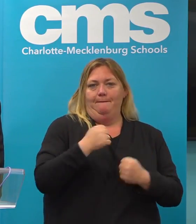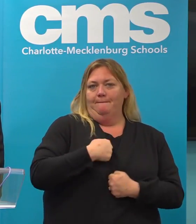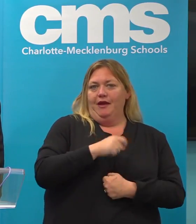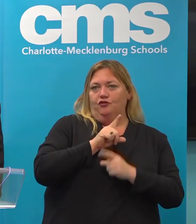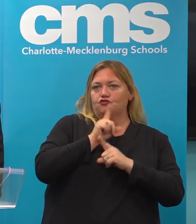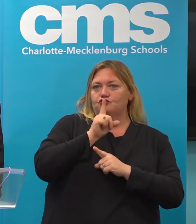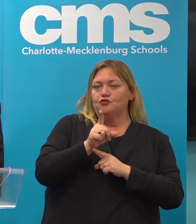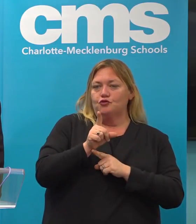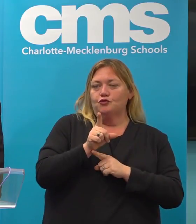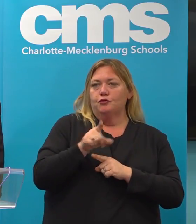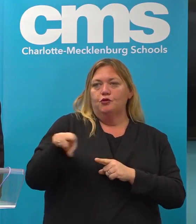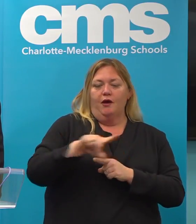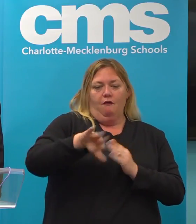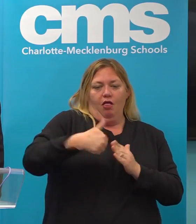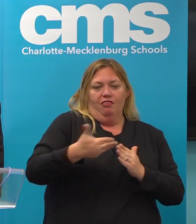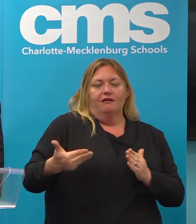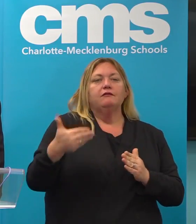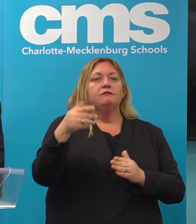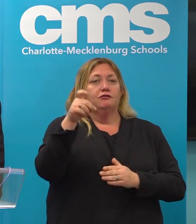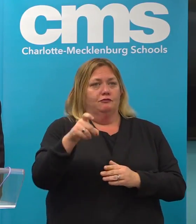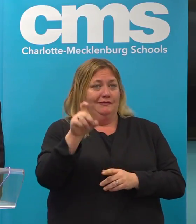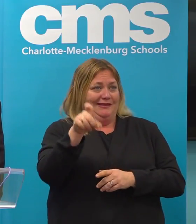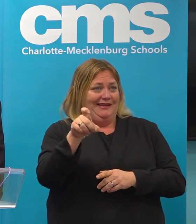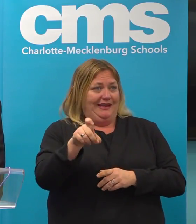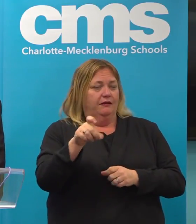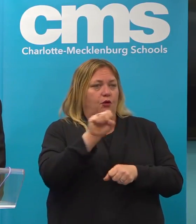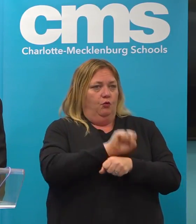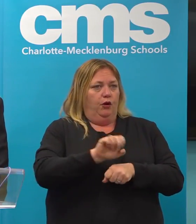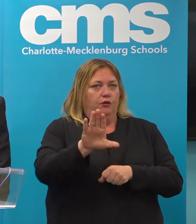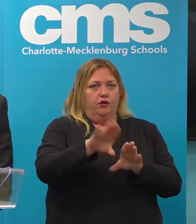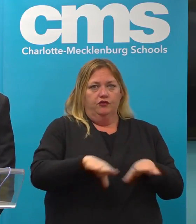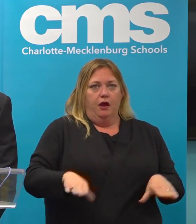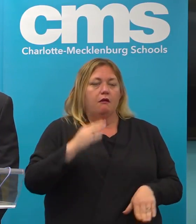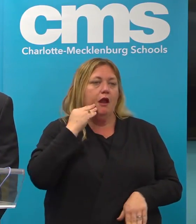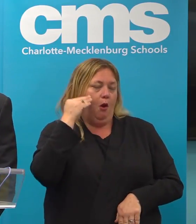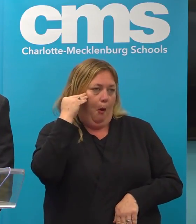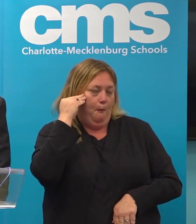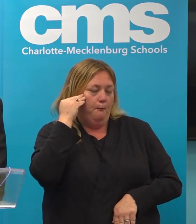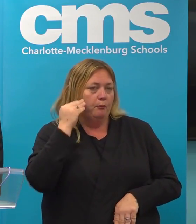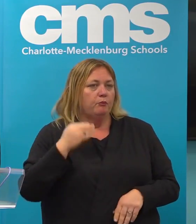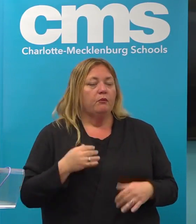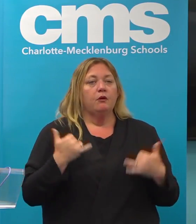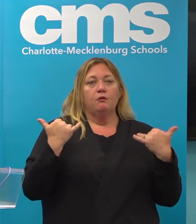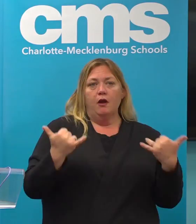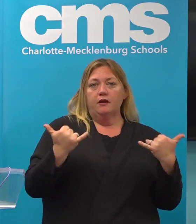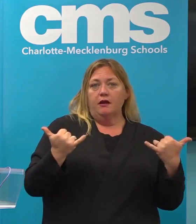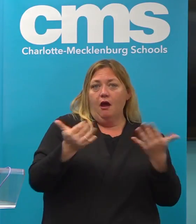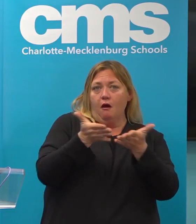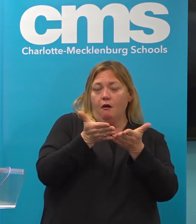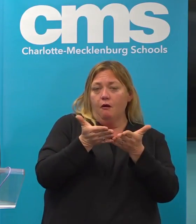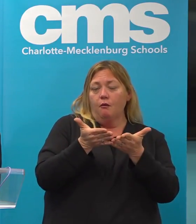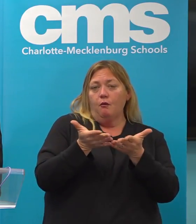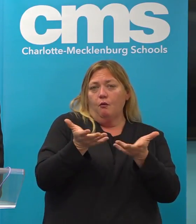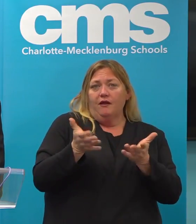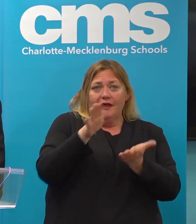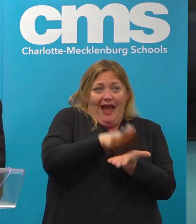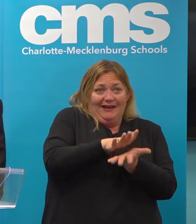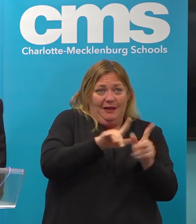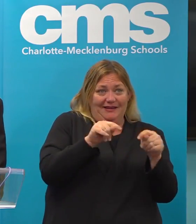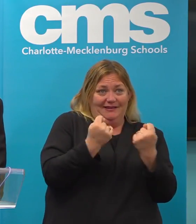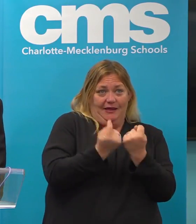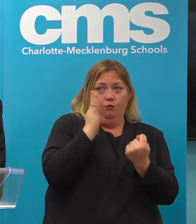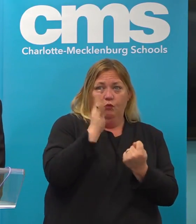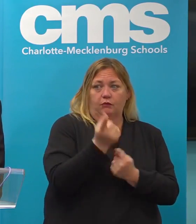you have all of the things that you may need while working with your child at home. At this point in time, I'm going to ask for our academics team to come